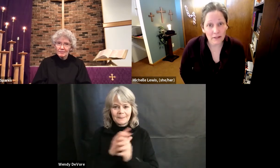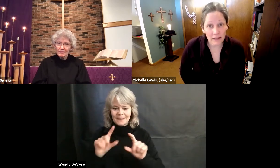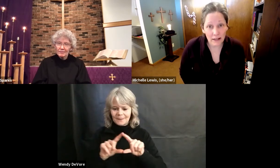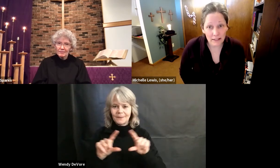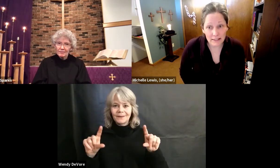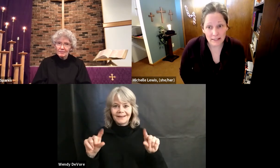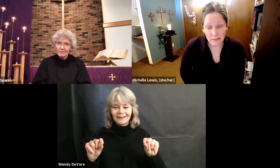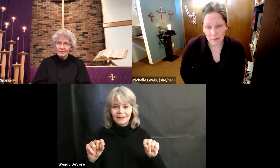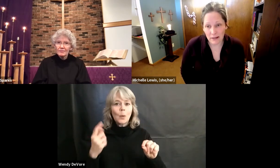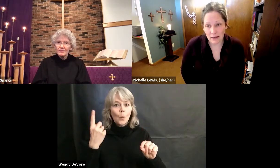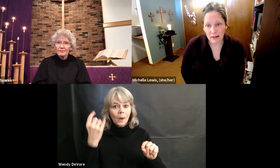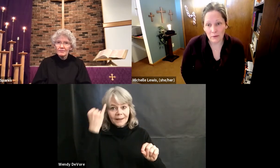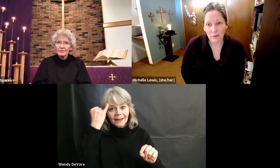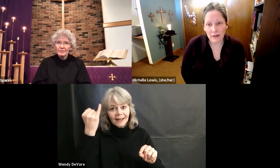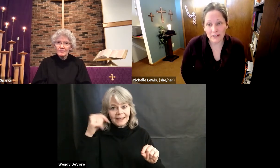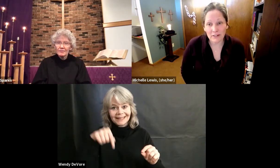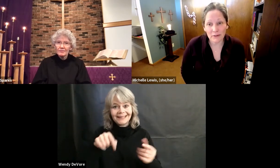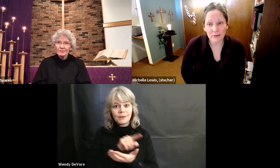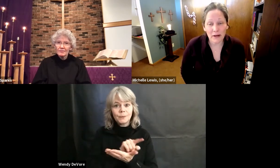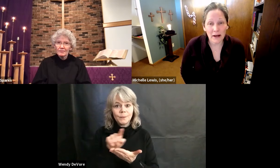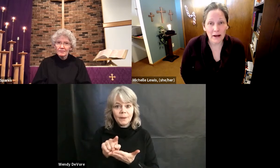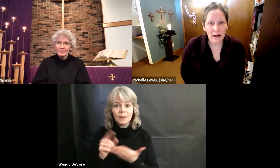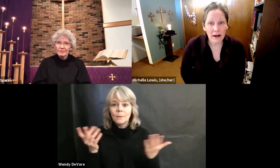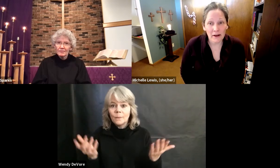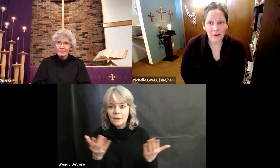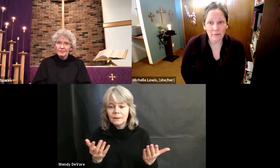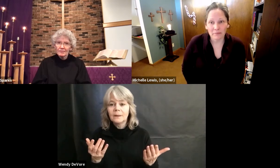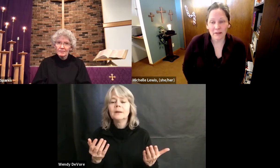know one of the ideas this week was to